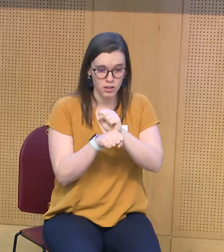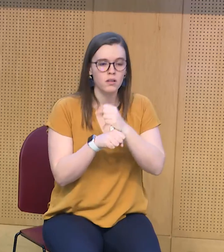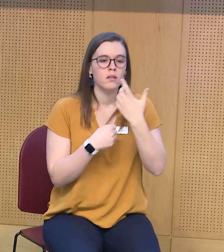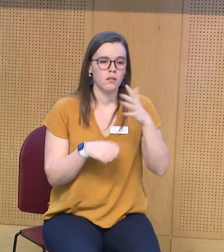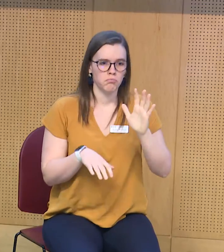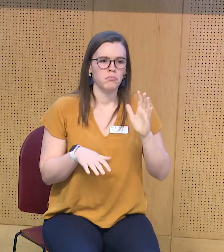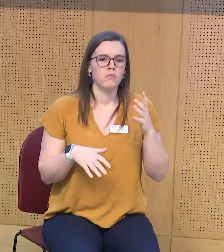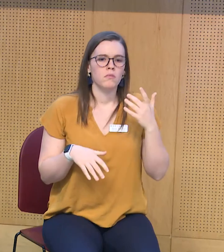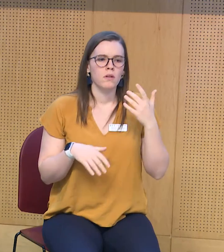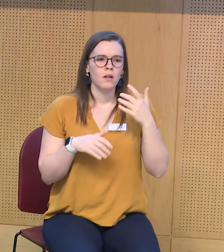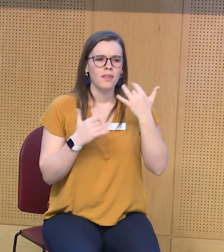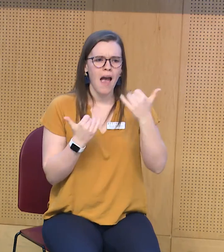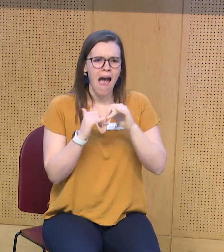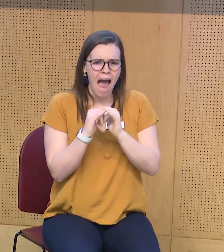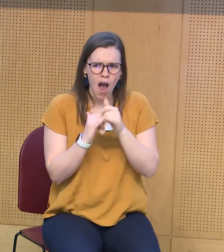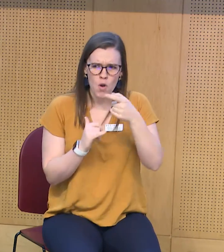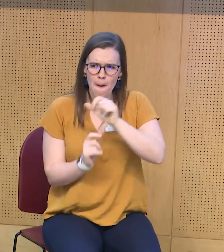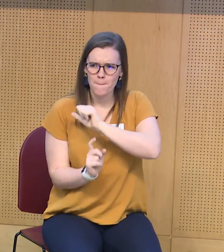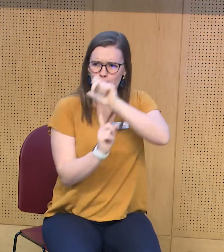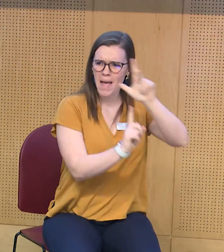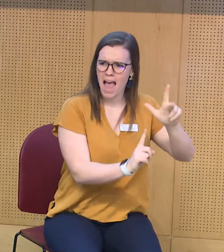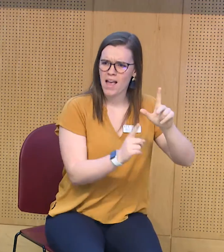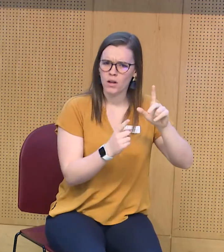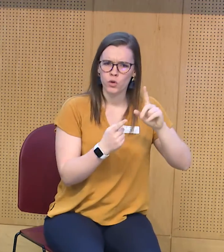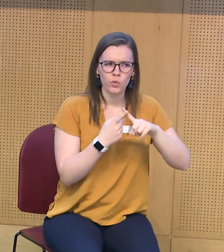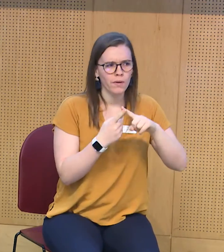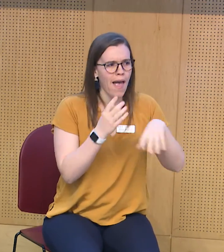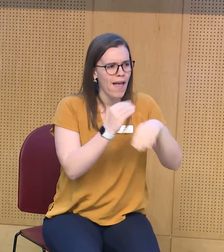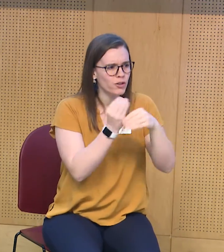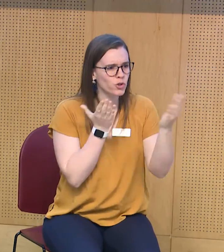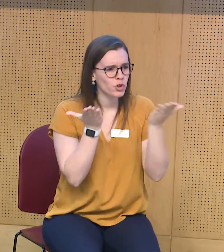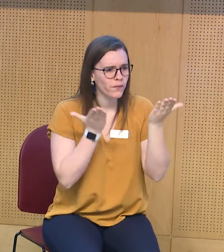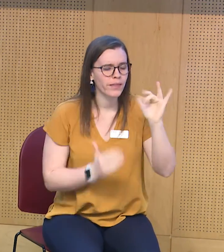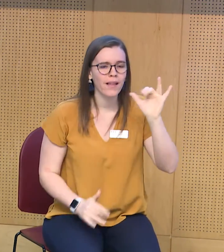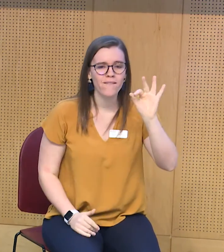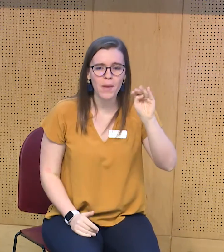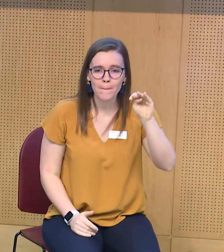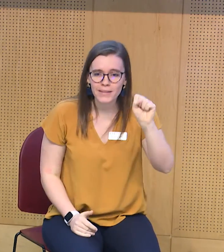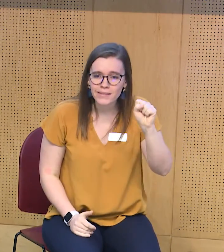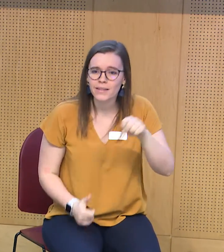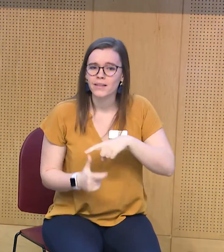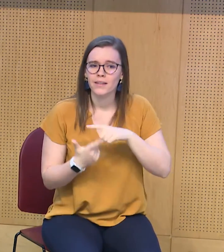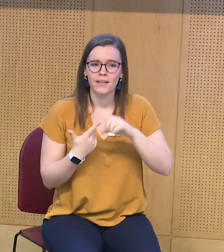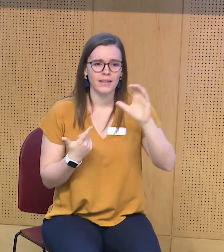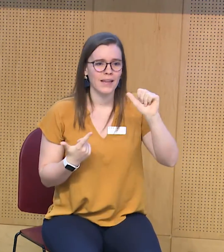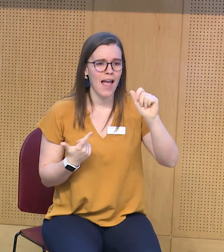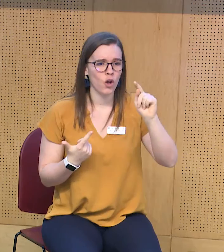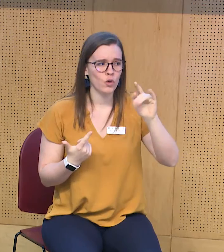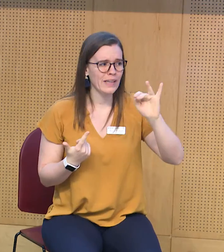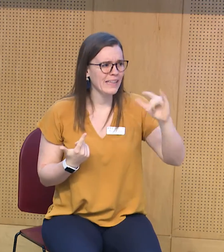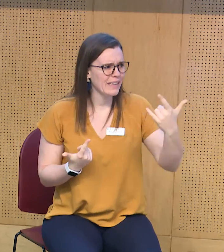reservation, you might be wondering how you get back to adding services such as FMS and